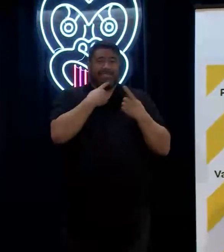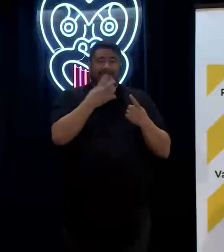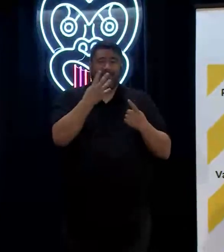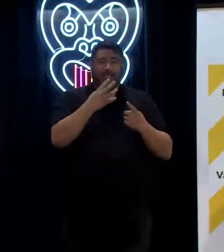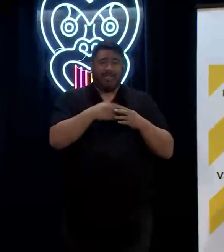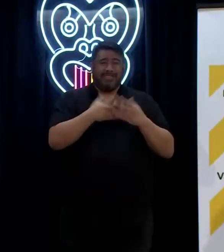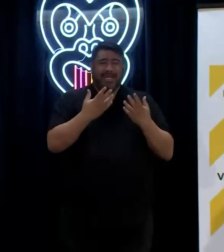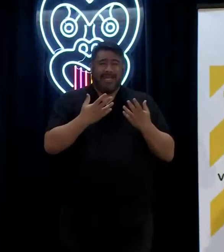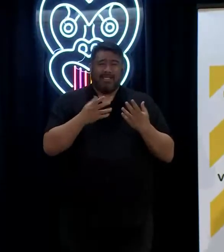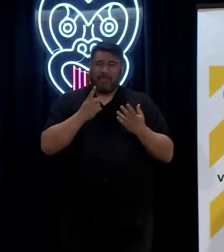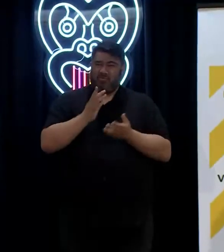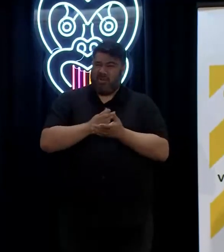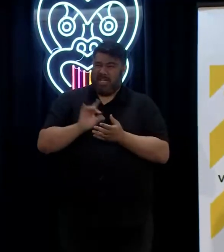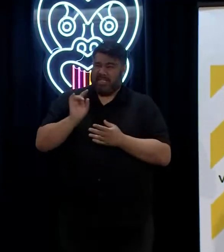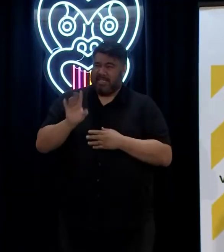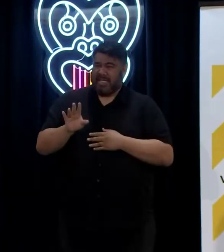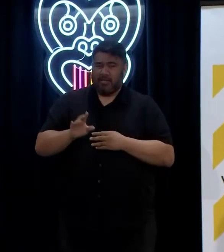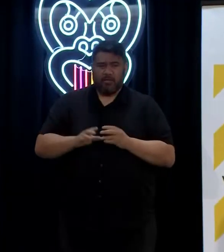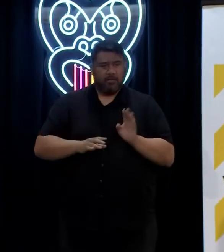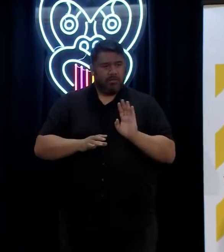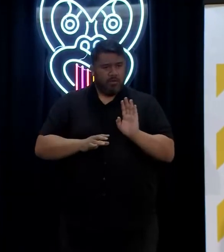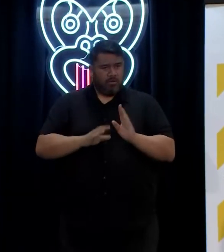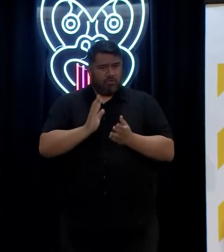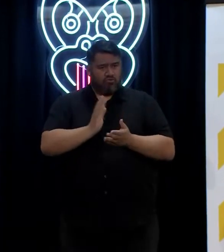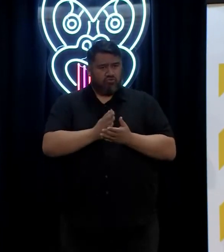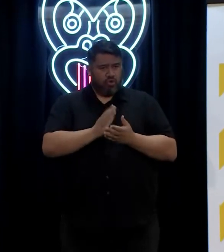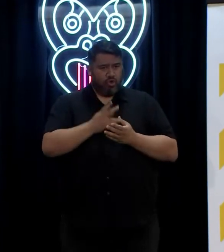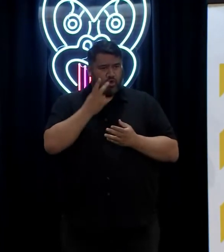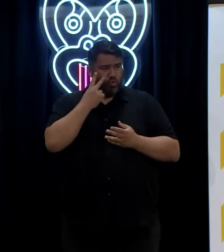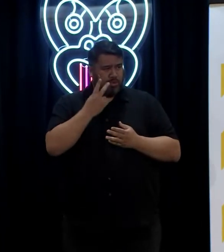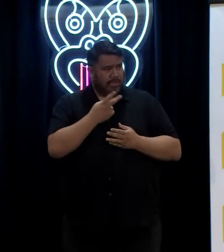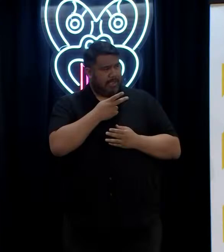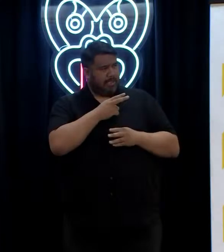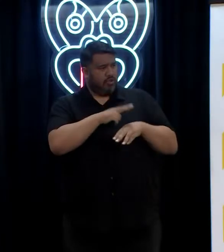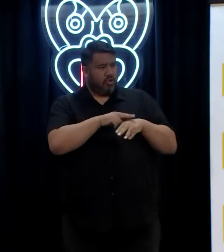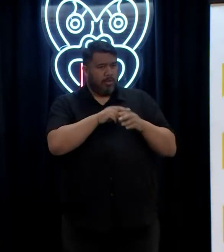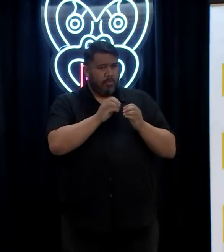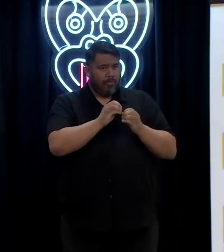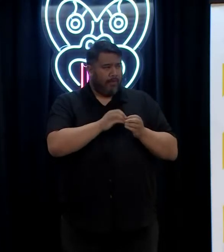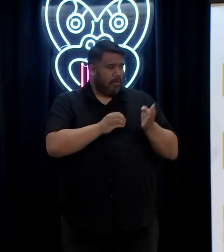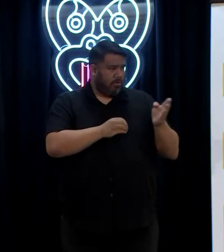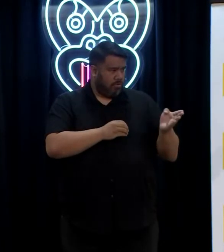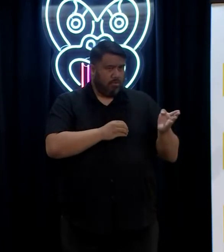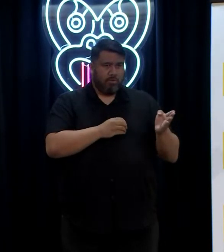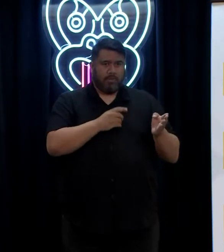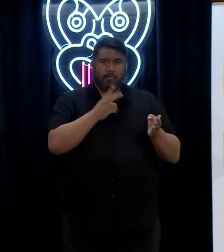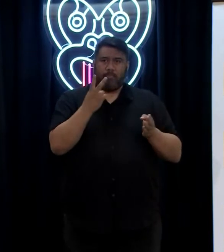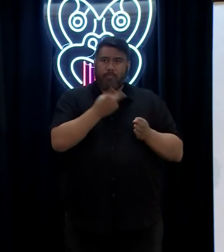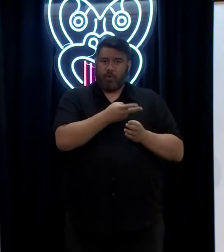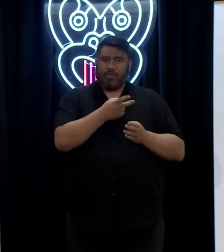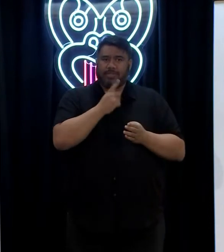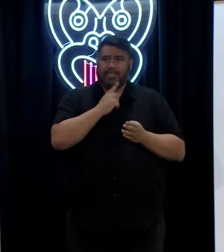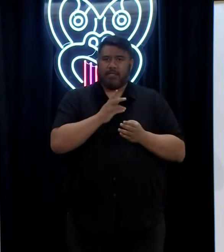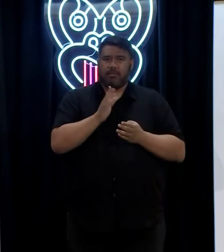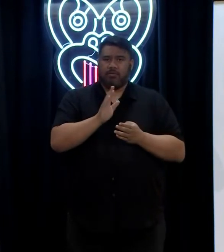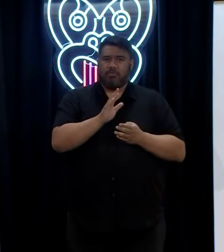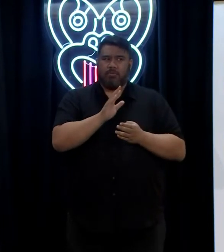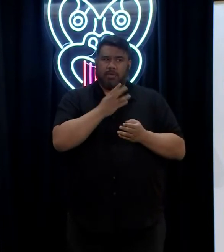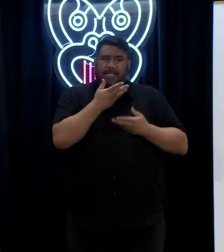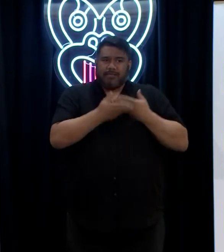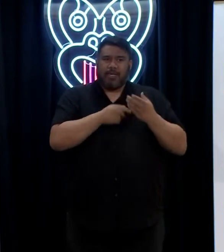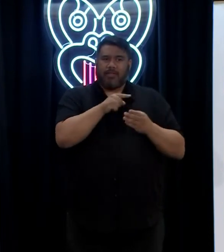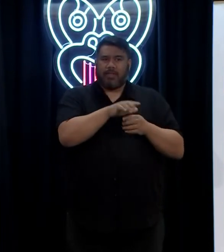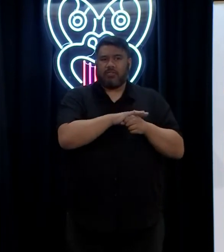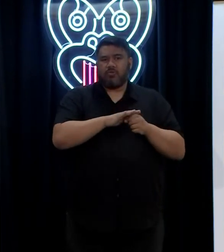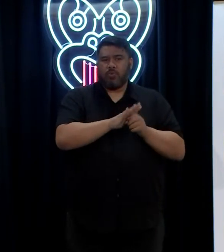think you've heard now from both Dr. Bloomfield and Dr. McElnay in the last couple of days what the situation is. Benedict. Do you have any more information